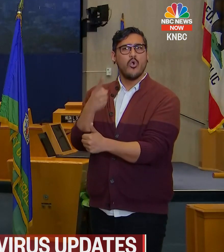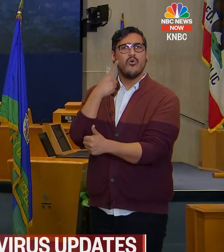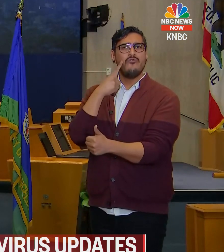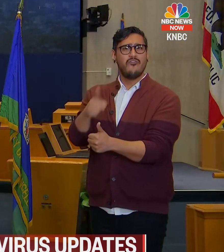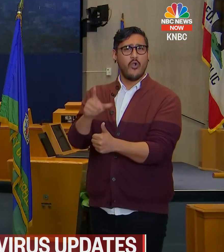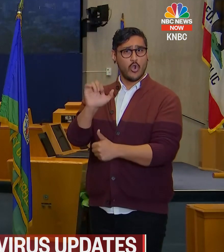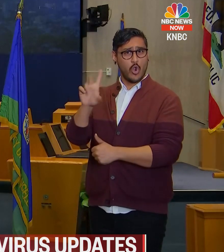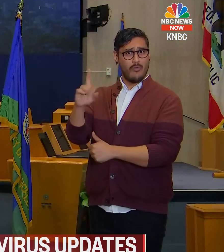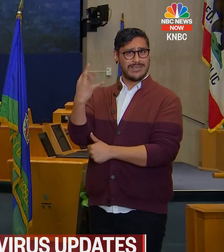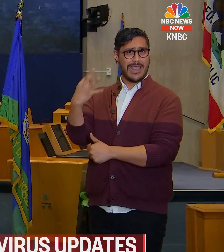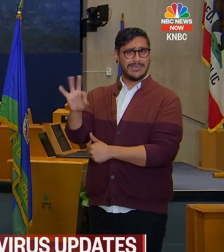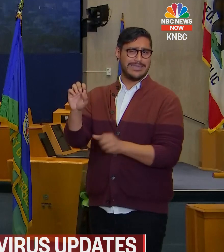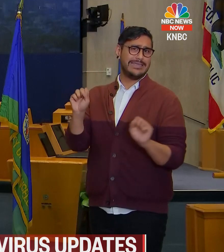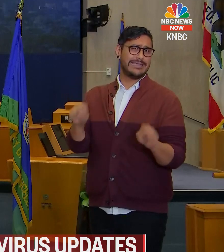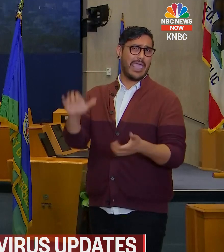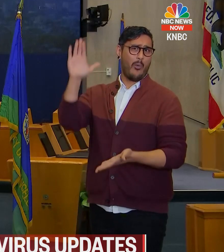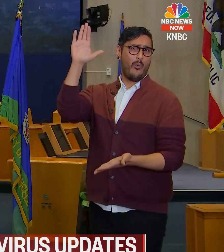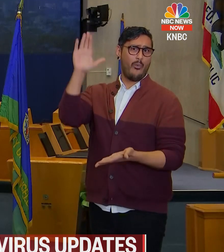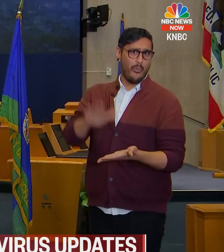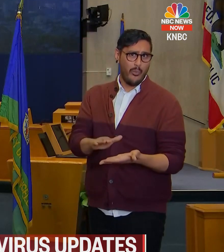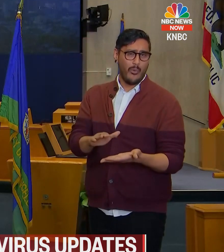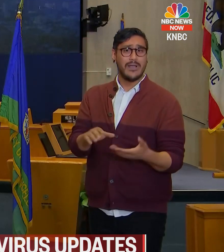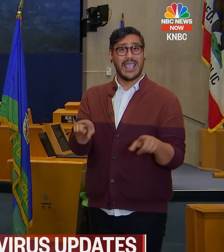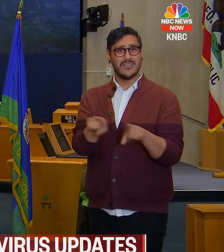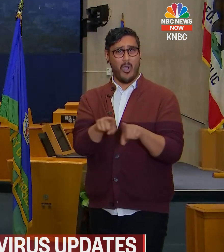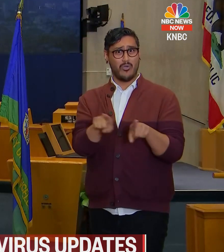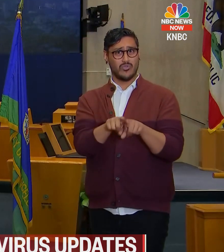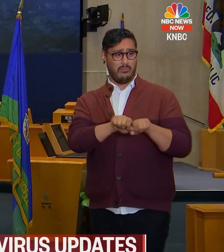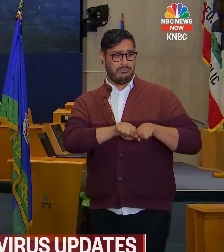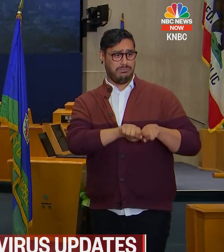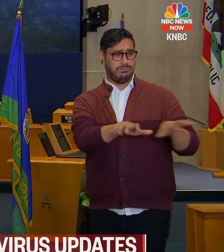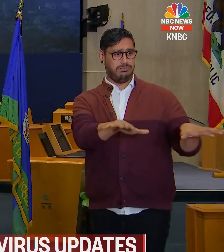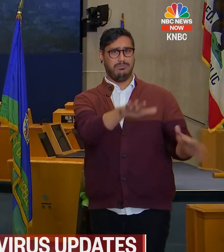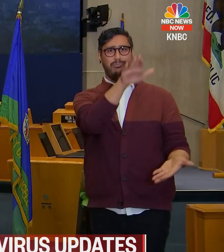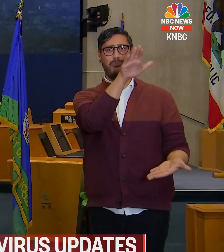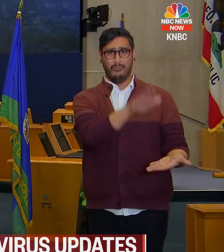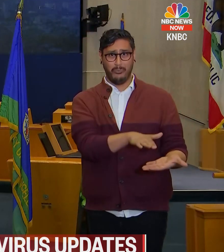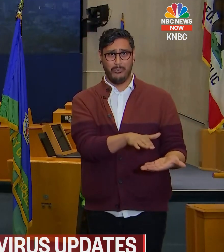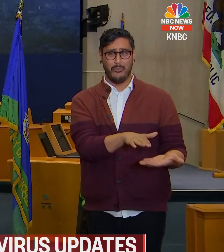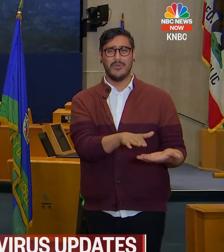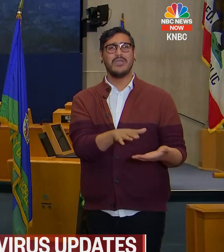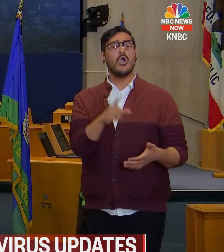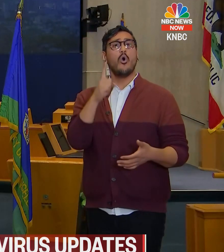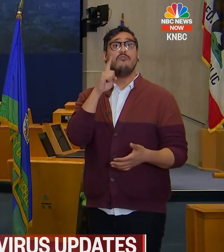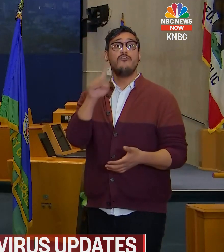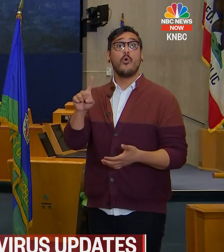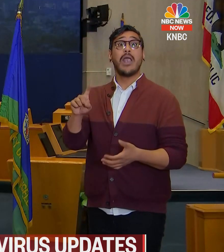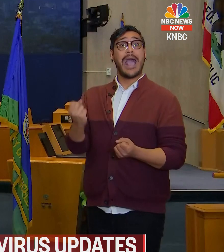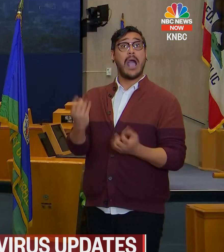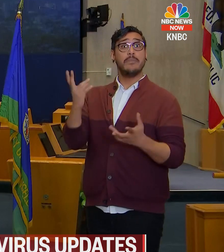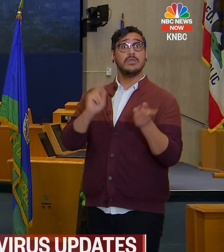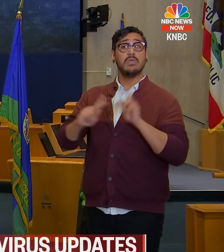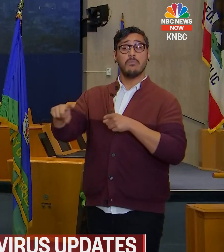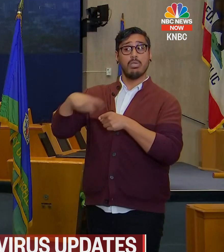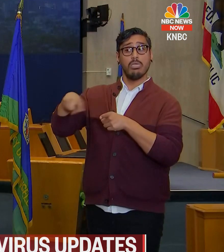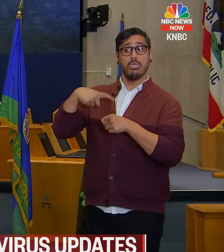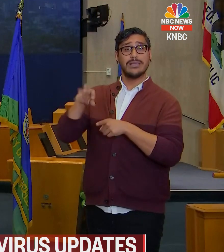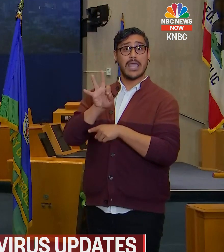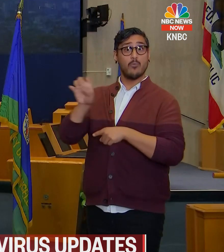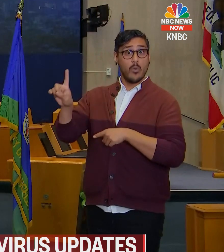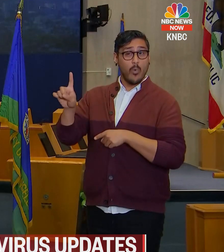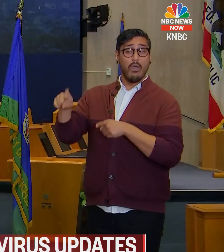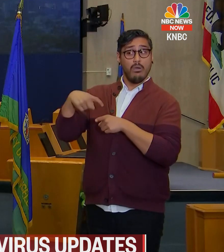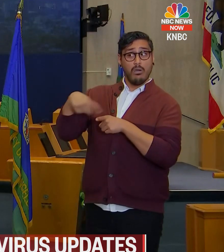of COVID-19 and to lessen the impact as it pertains to the particular 911 calls that my department needs to respond